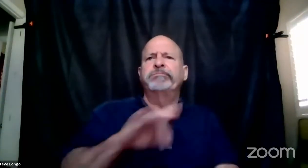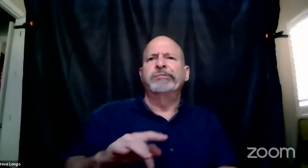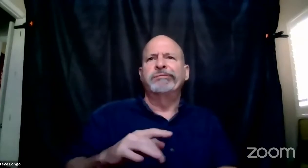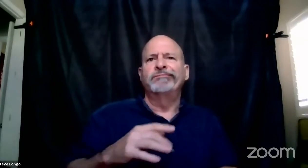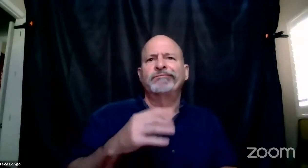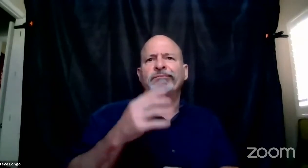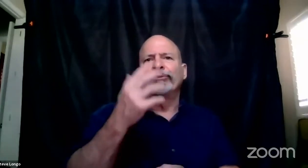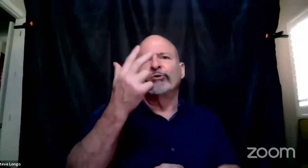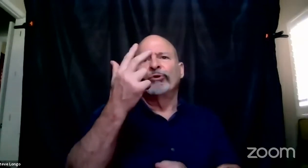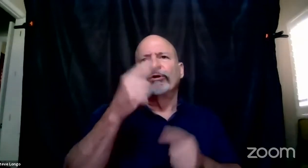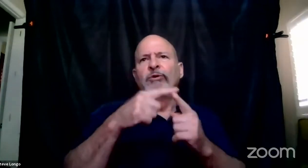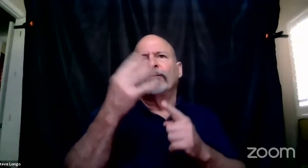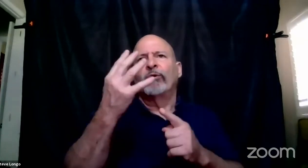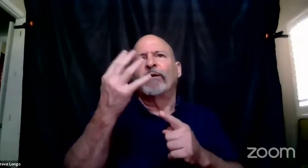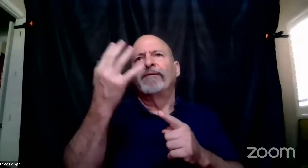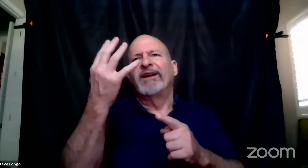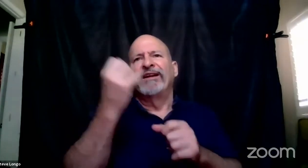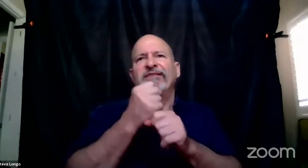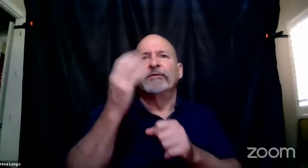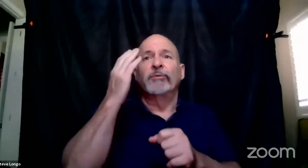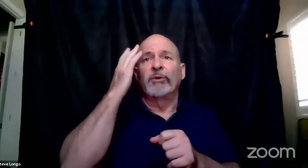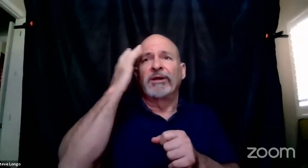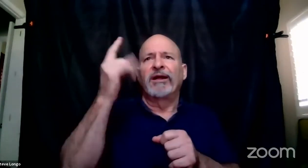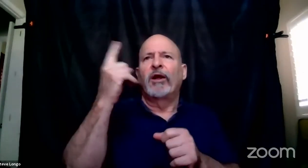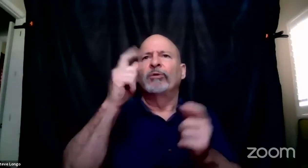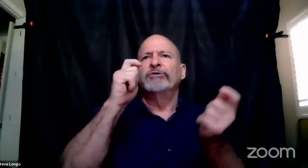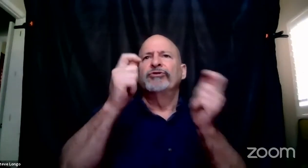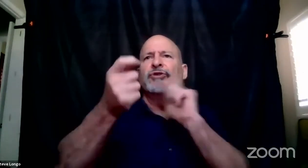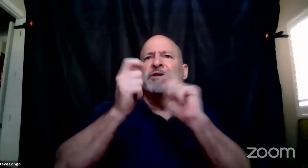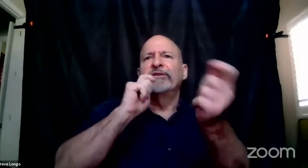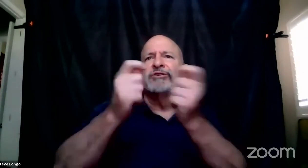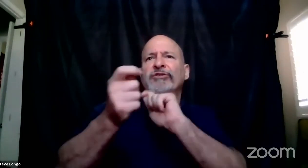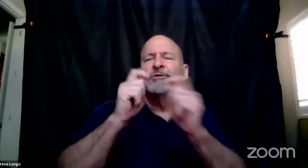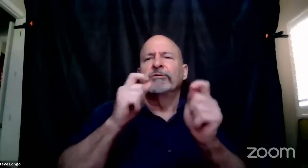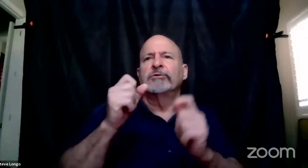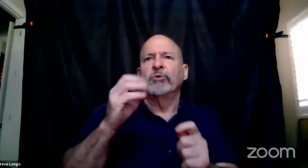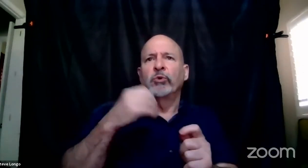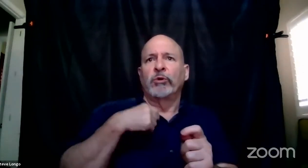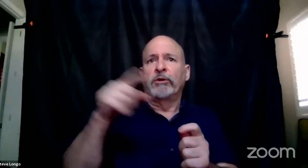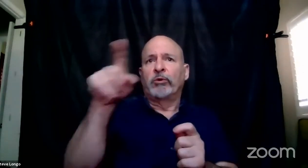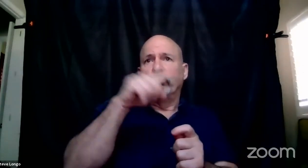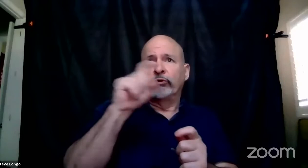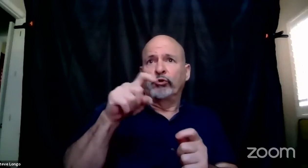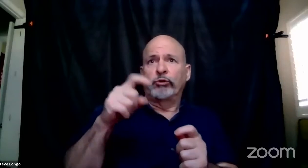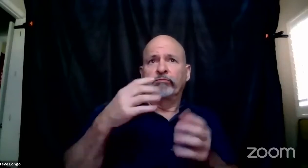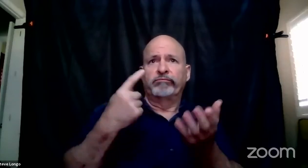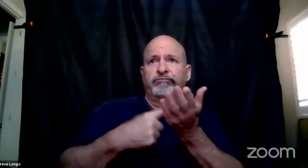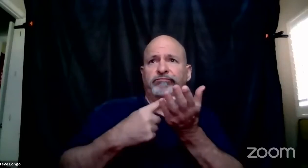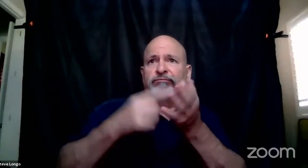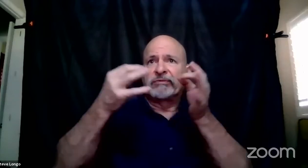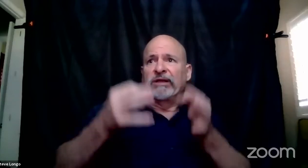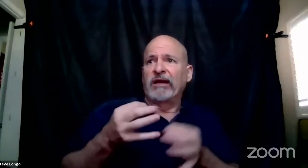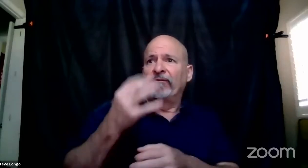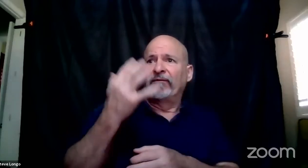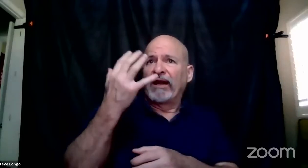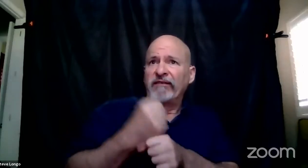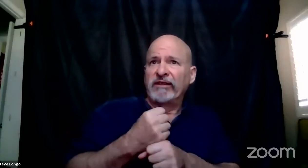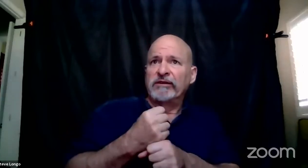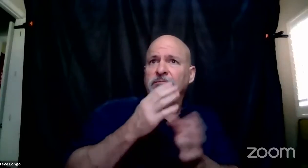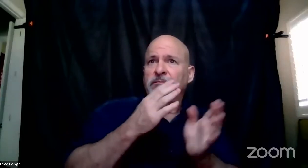This is Steve Longo again. Typically, strategic plans are 3, 4, or 5 years. Do we want